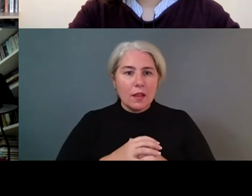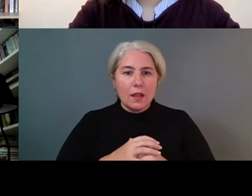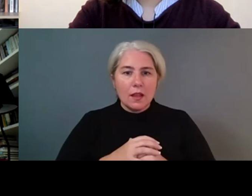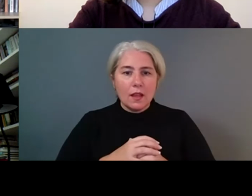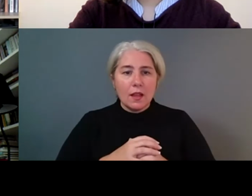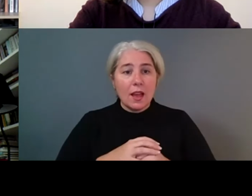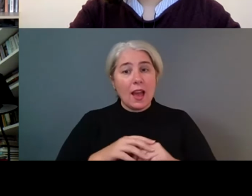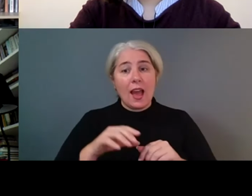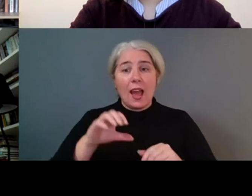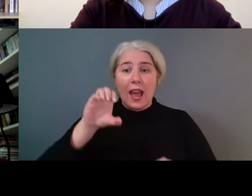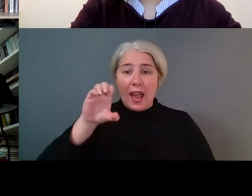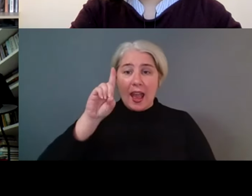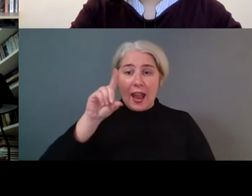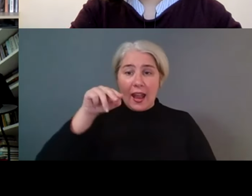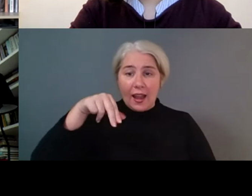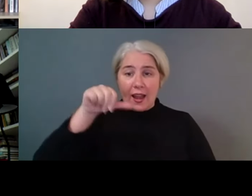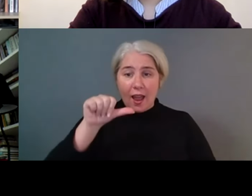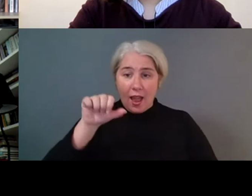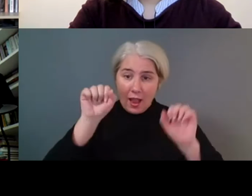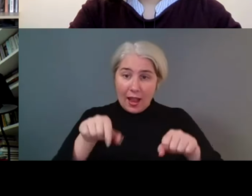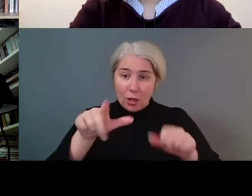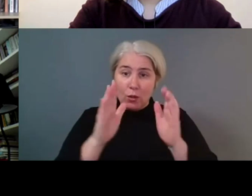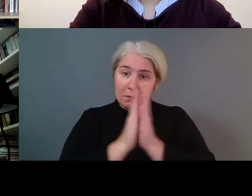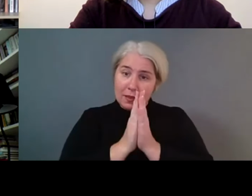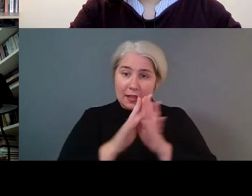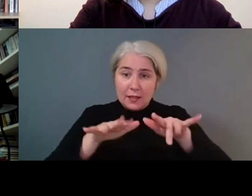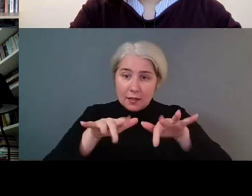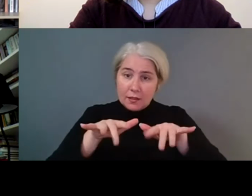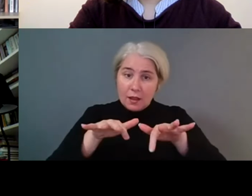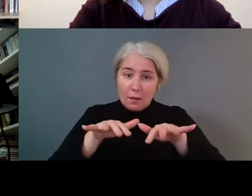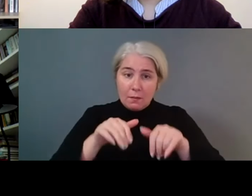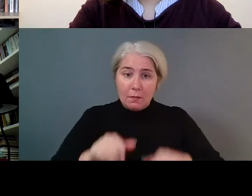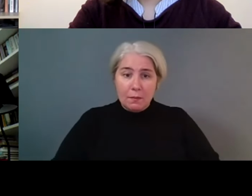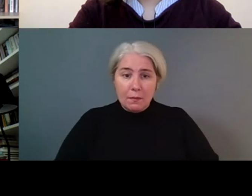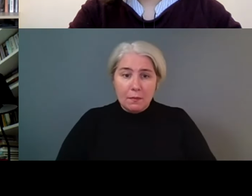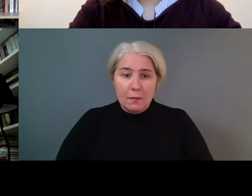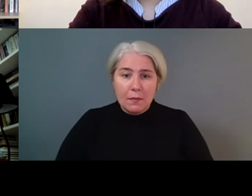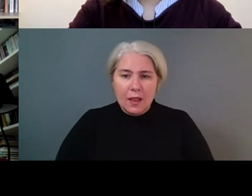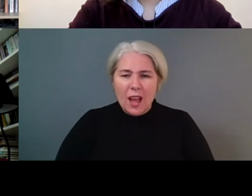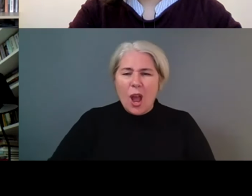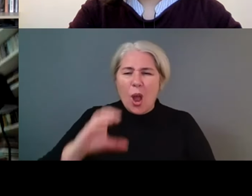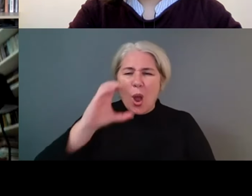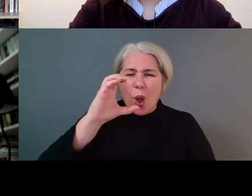type answer in the Q&A box. Sorry, Hans, Cormac here. But who are you looking